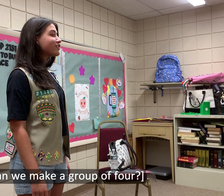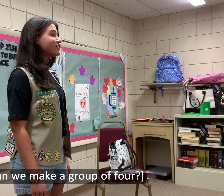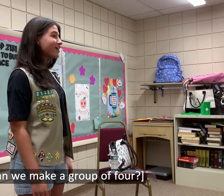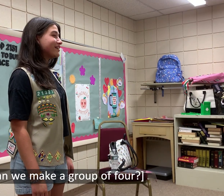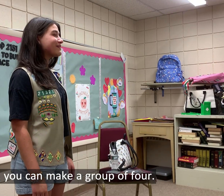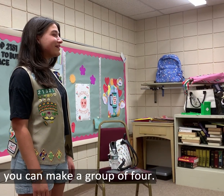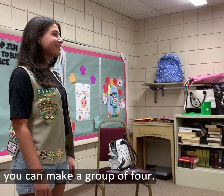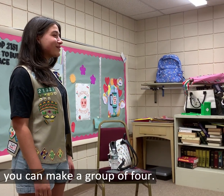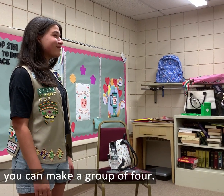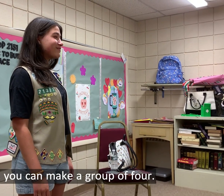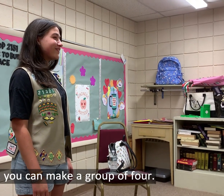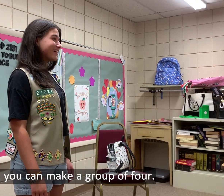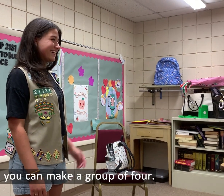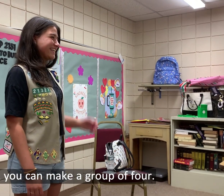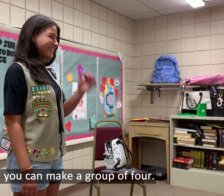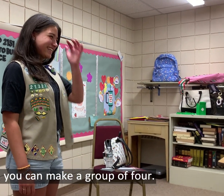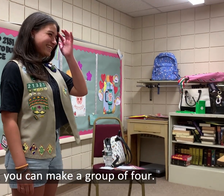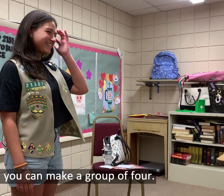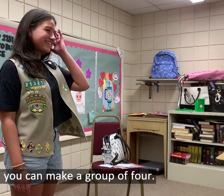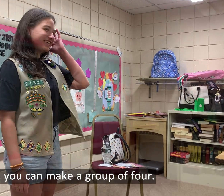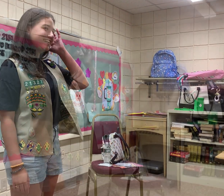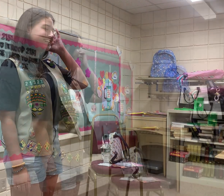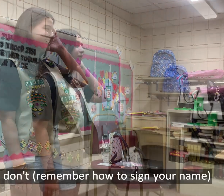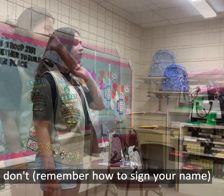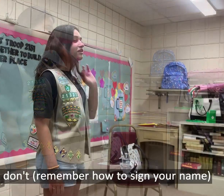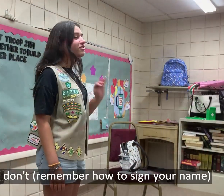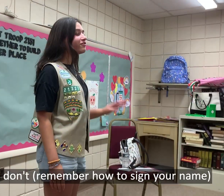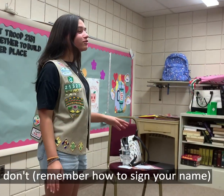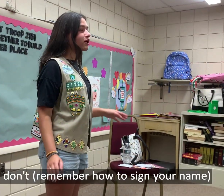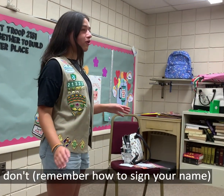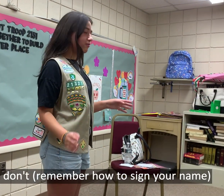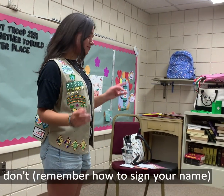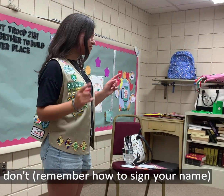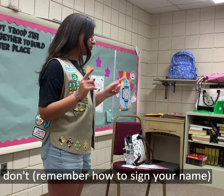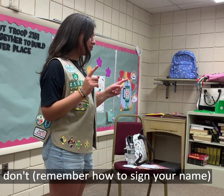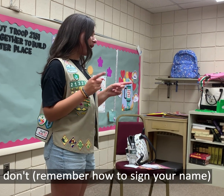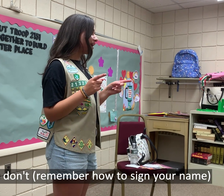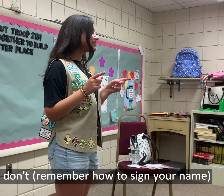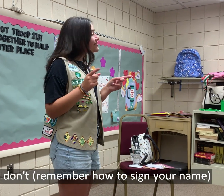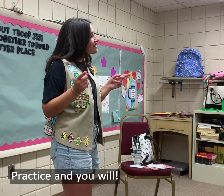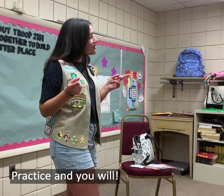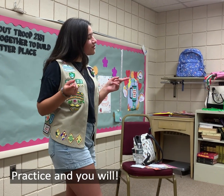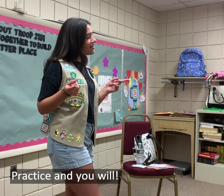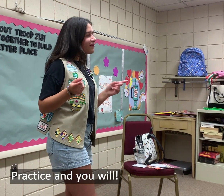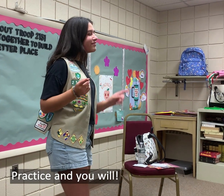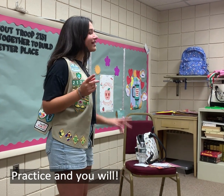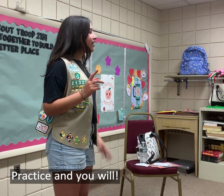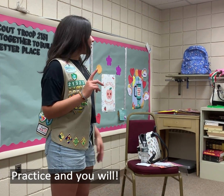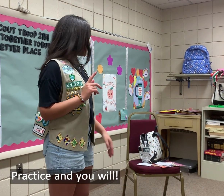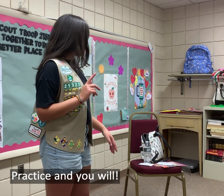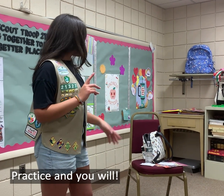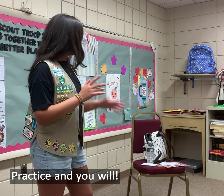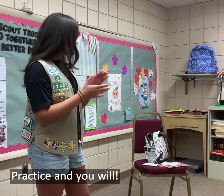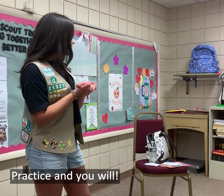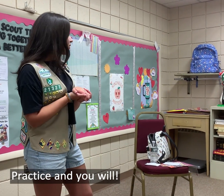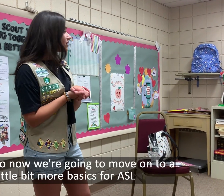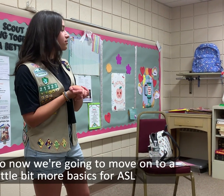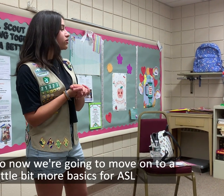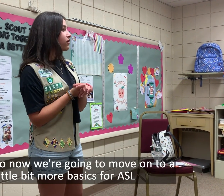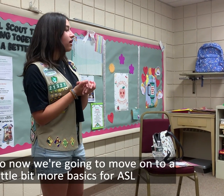Sure, you can make a group. Okay, well even if you don't, practice and you will. All right. So now we're going to move on